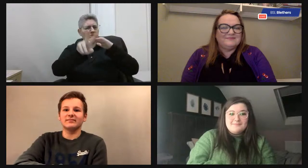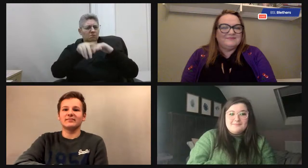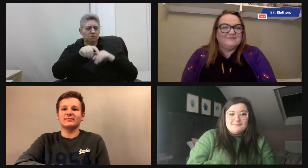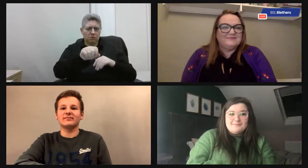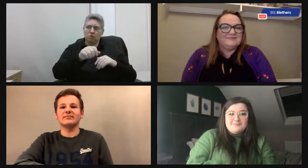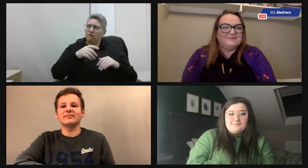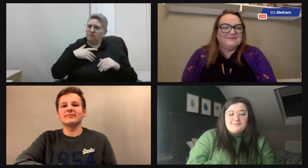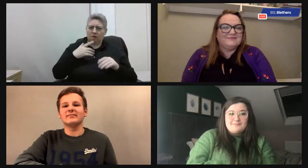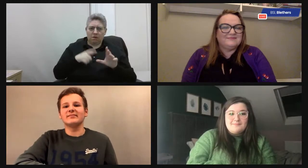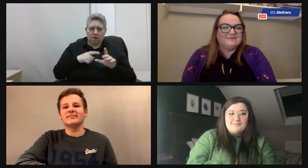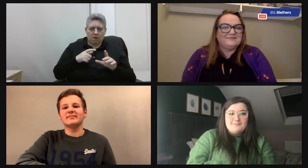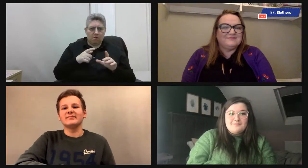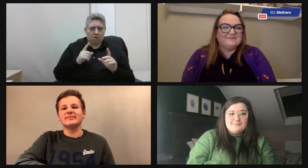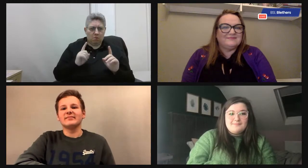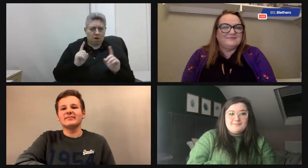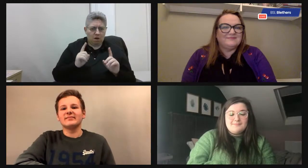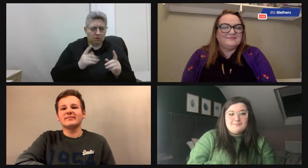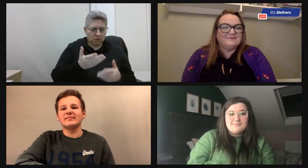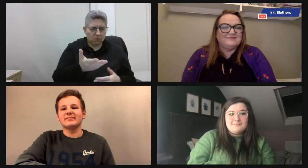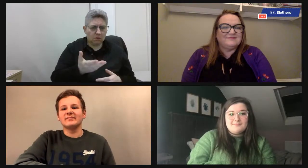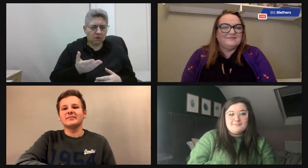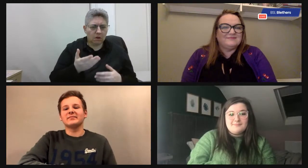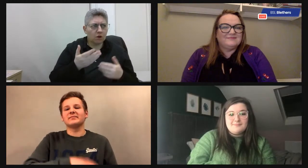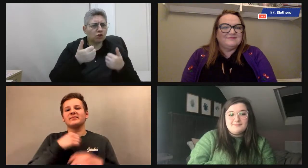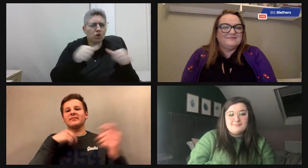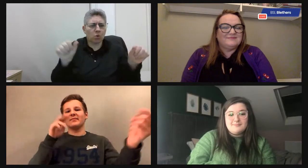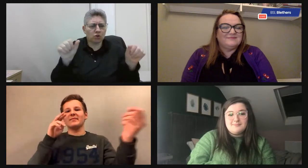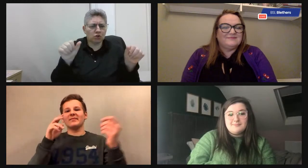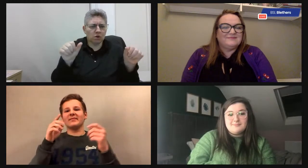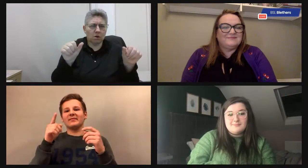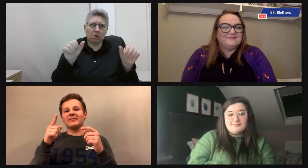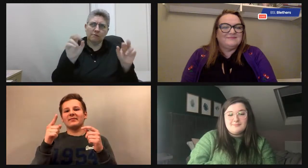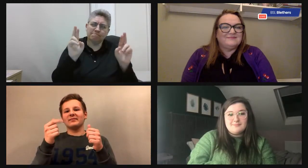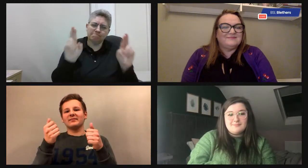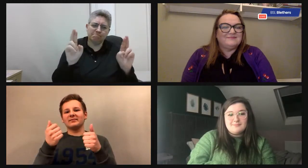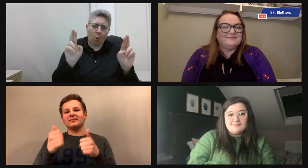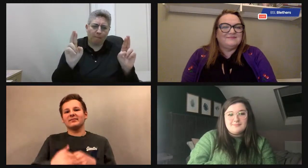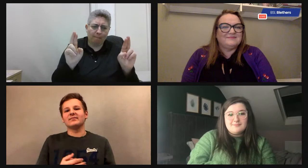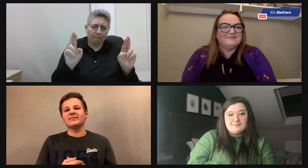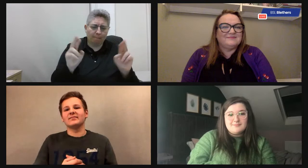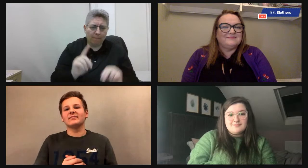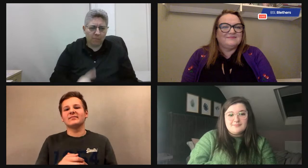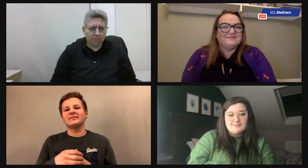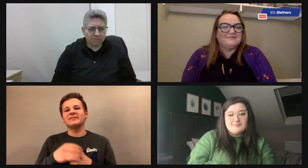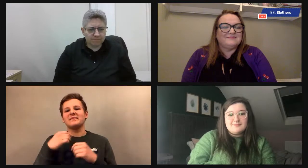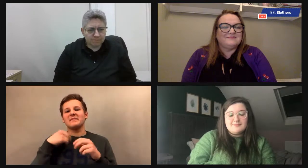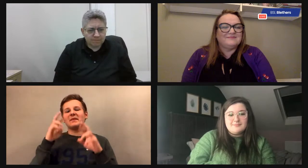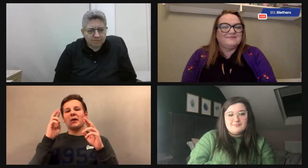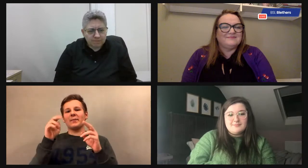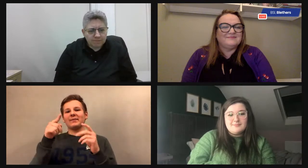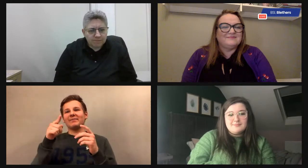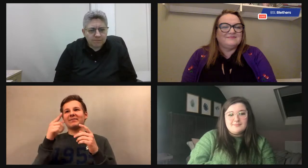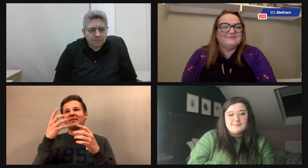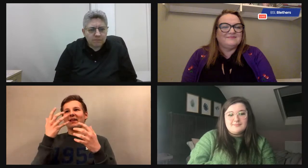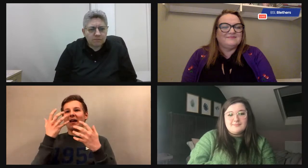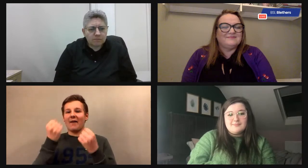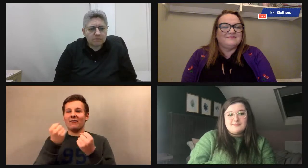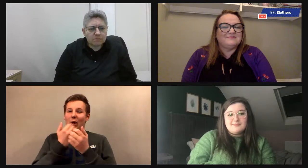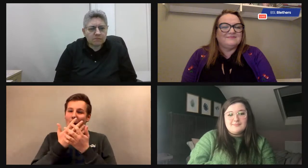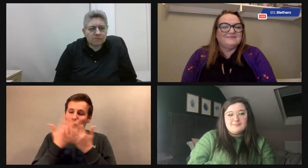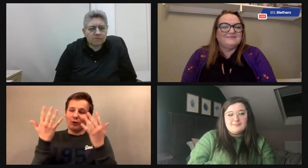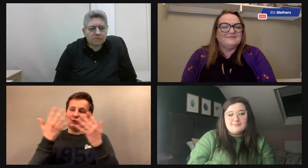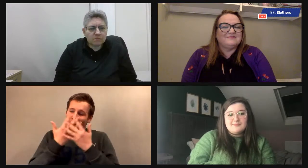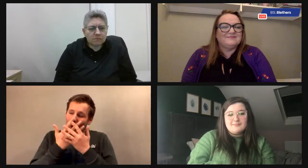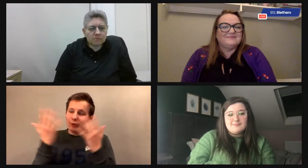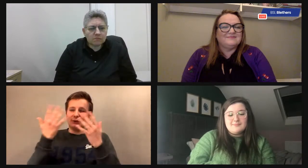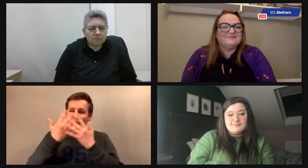Empowerment. Okay. So Kristers, in your crystal ball, what can you see for the future? What solutions can you see for the future? What hope do we have?